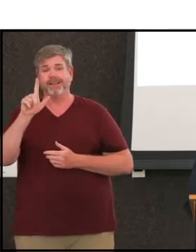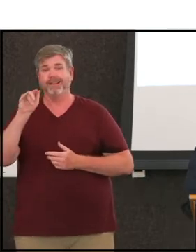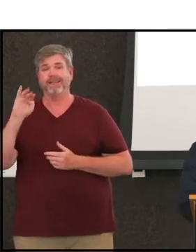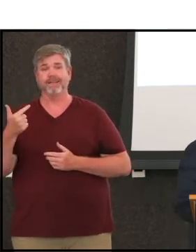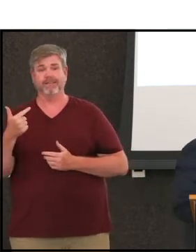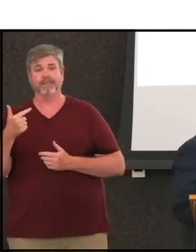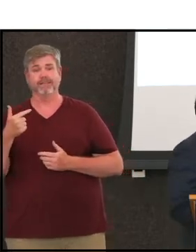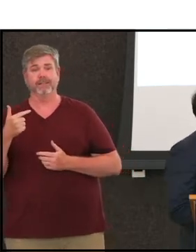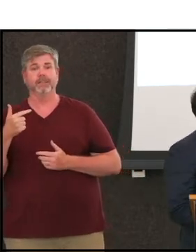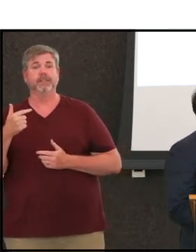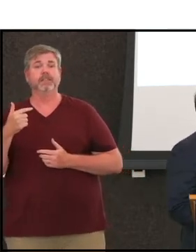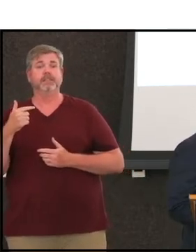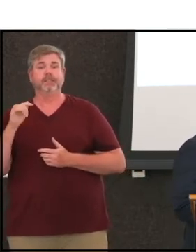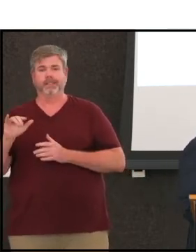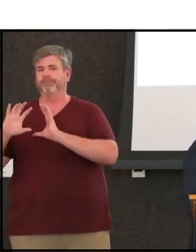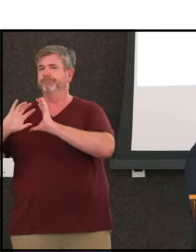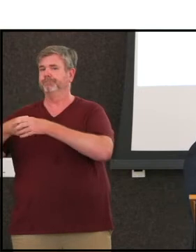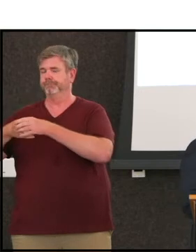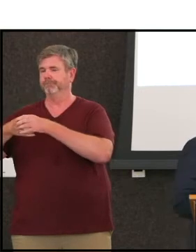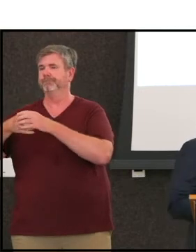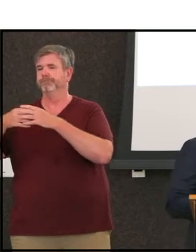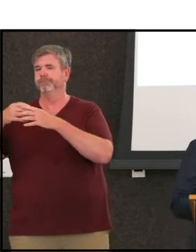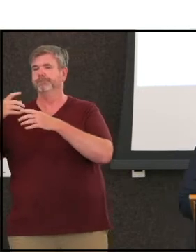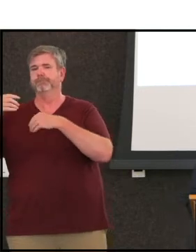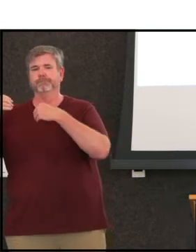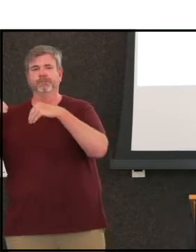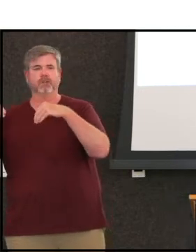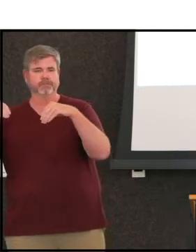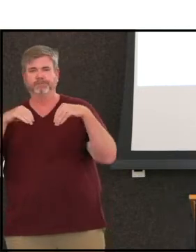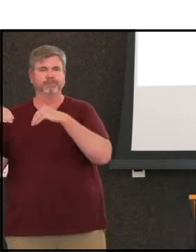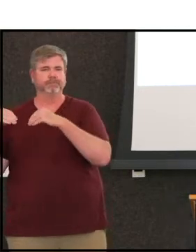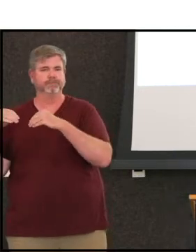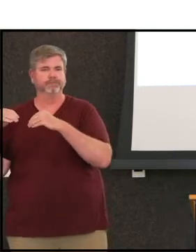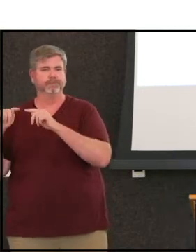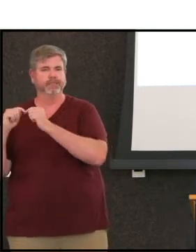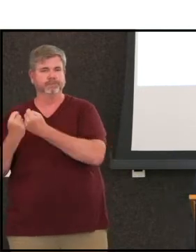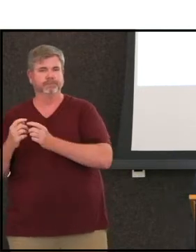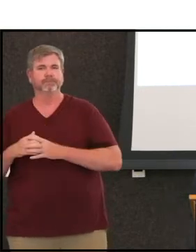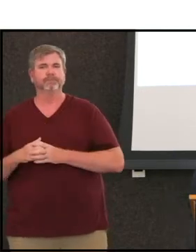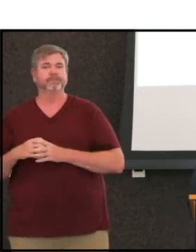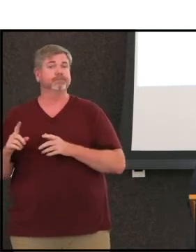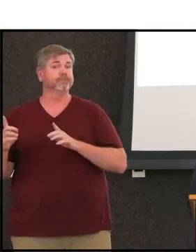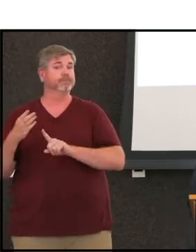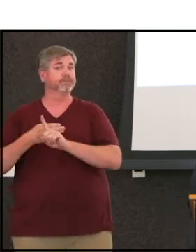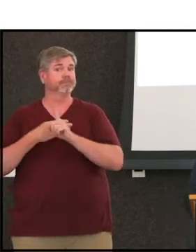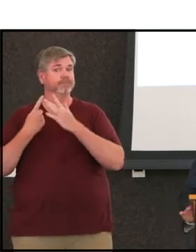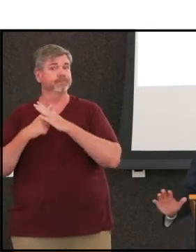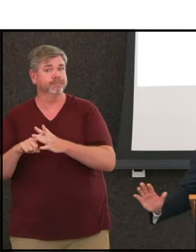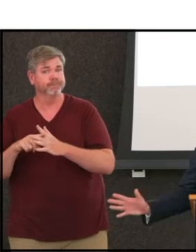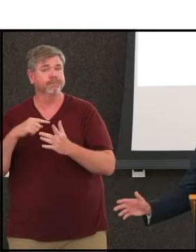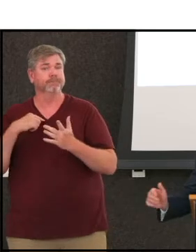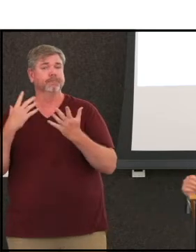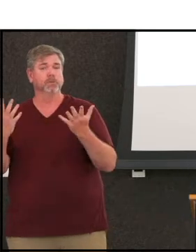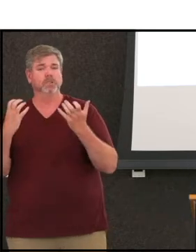Attorney's Office. Next slide, please. So before I get started, I kind of want to talk about more about the data, sort of why we're here, and really a